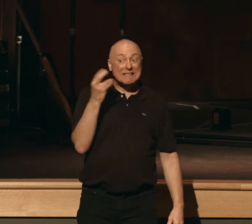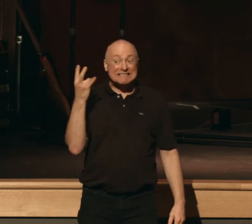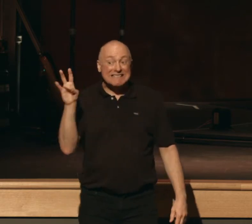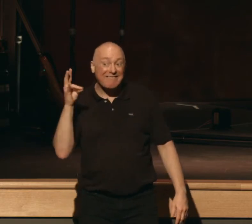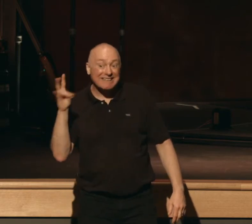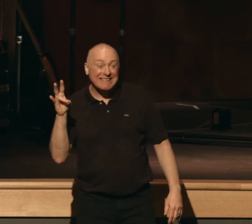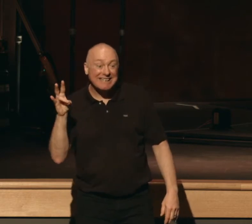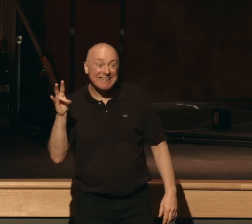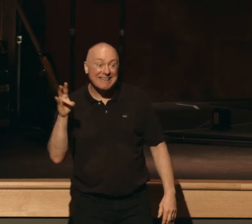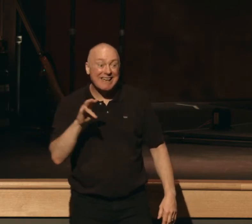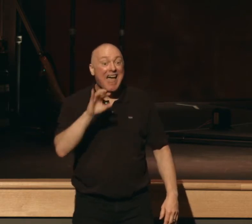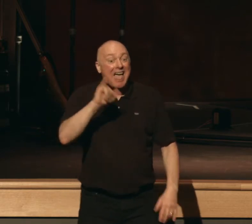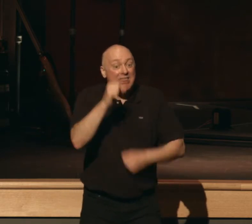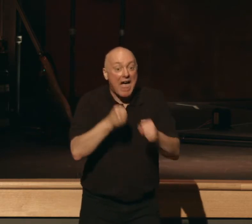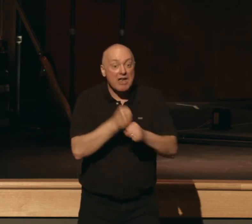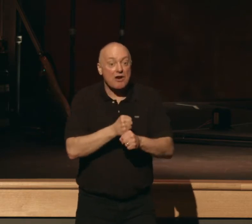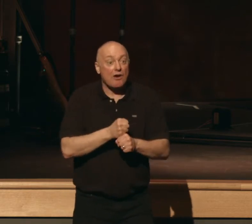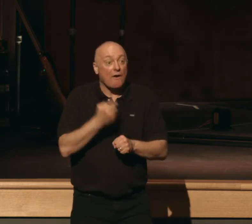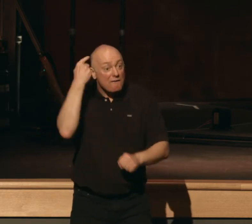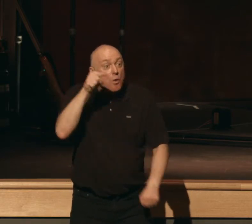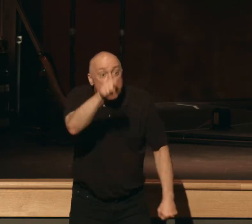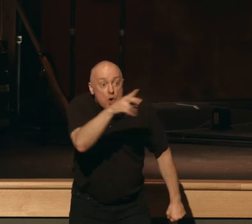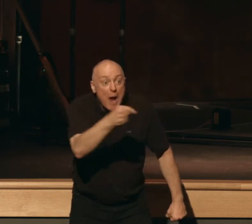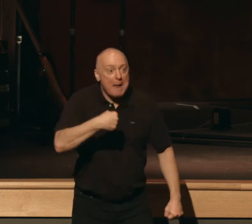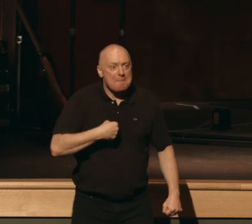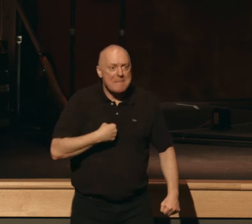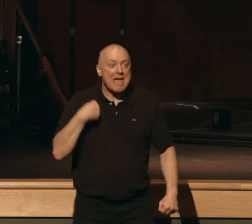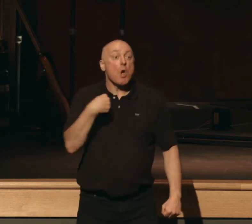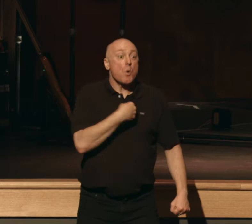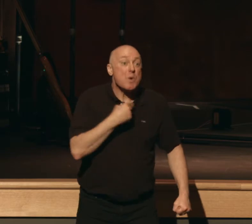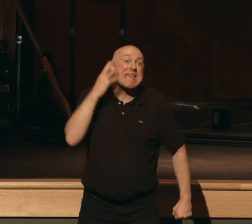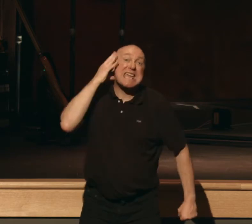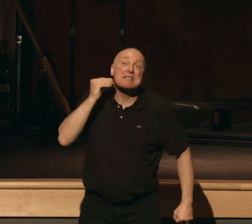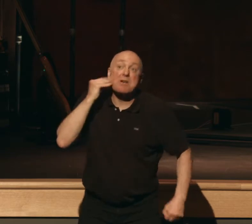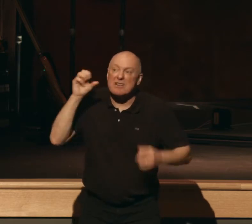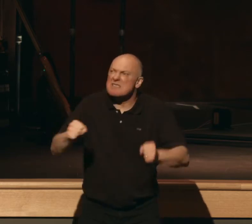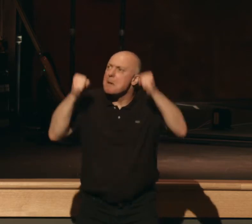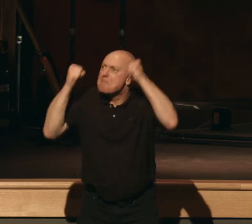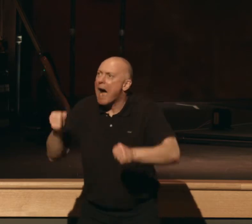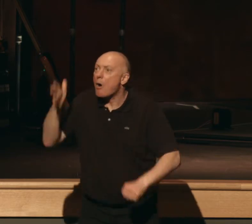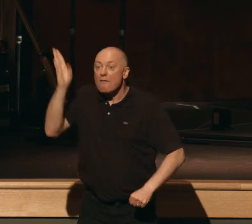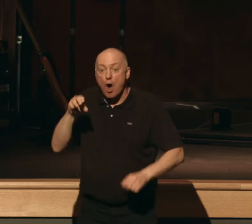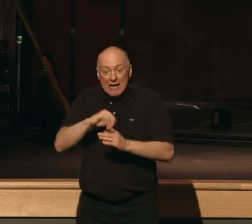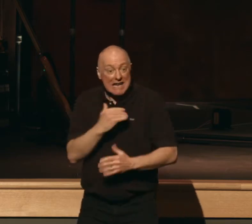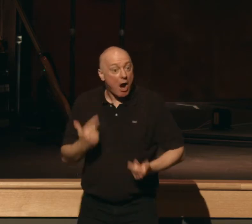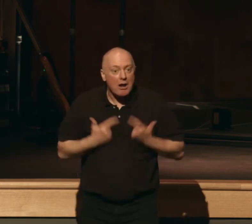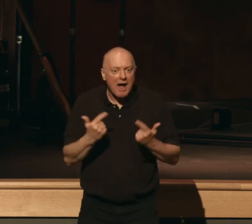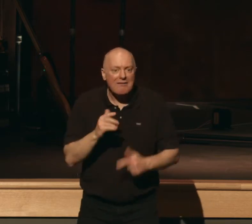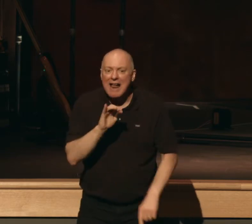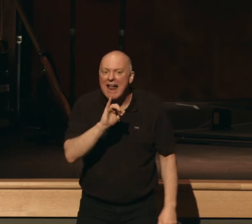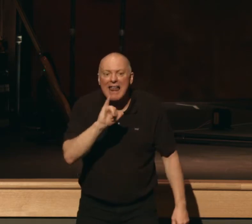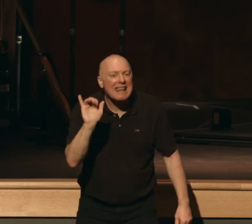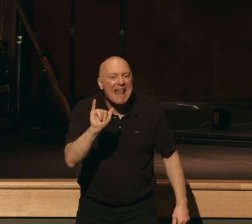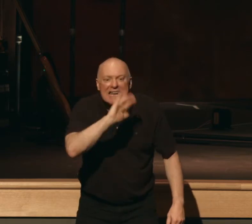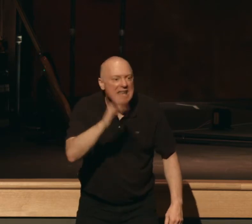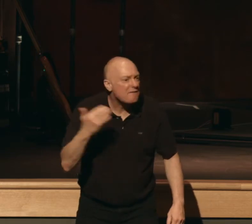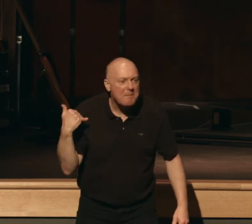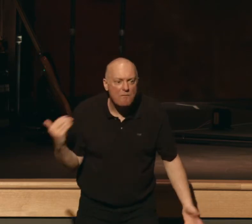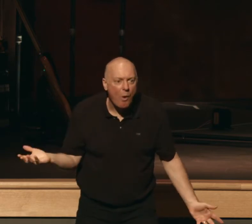2017 was a year for us, a year for you and me, where we experienced the power of God in our lives like never before?